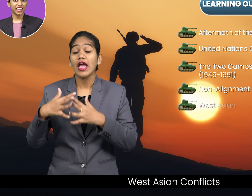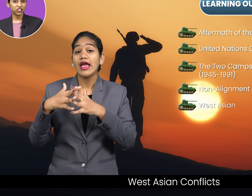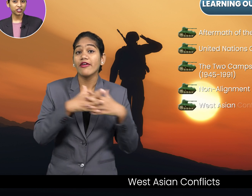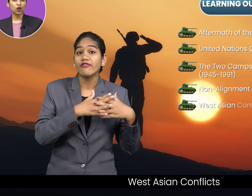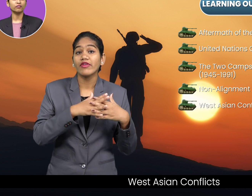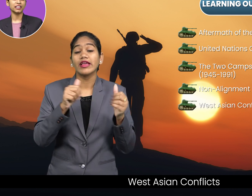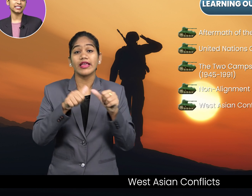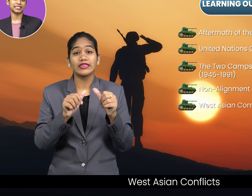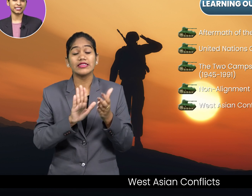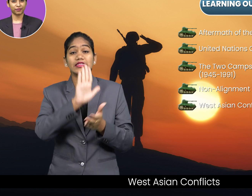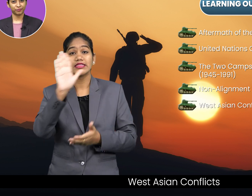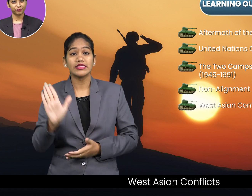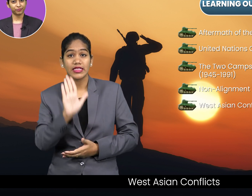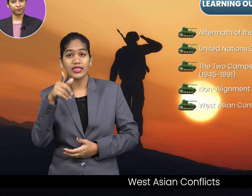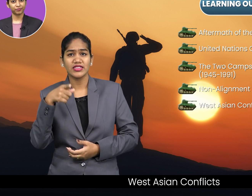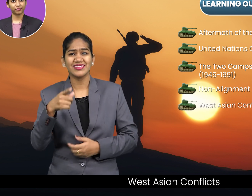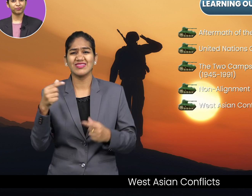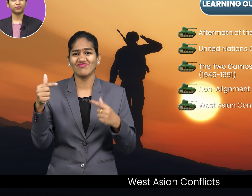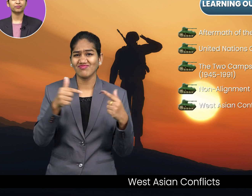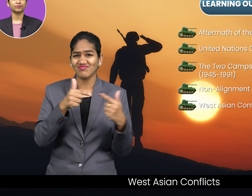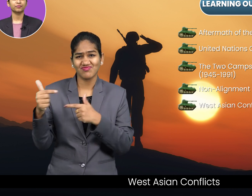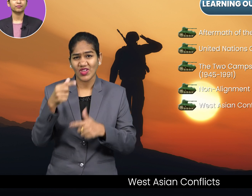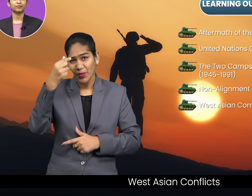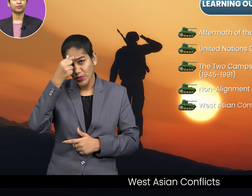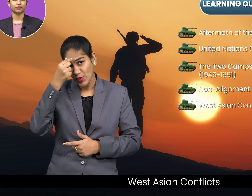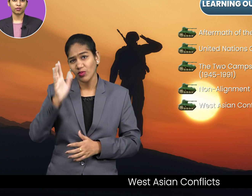West Asian conflicts.